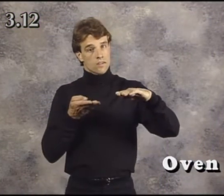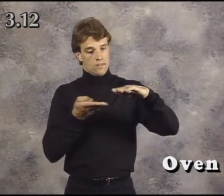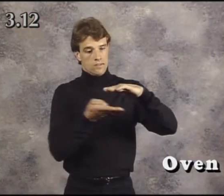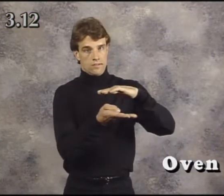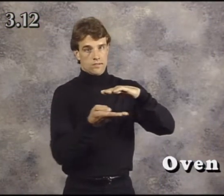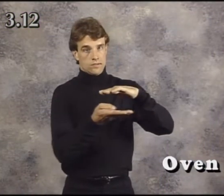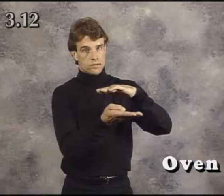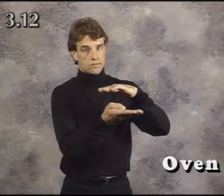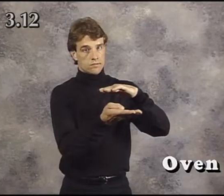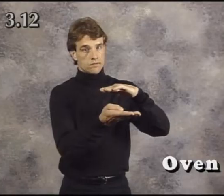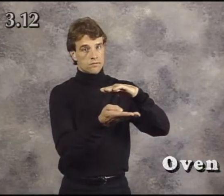Oven.